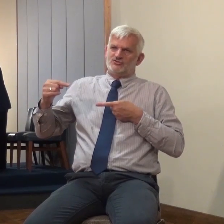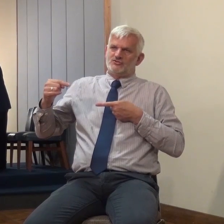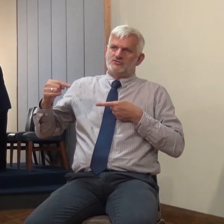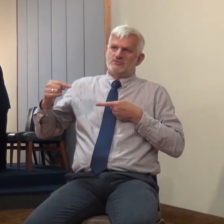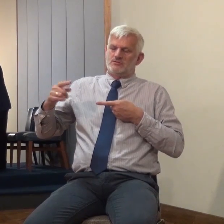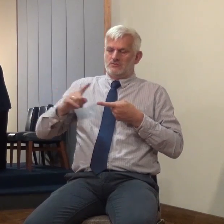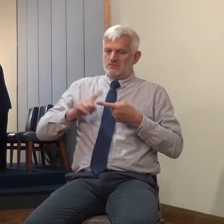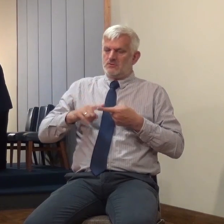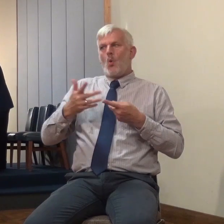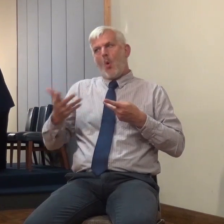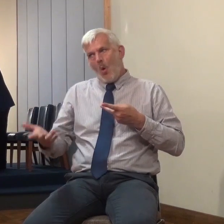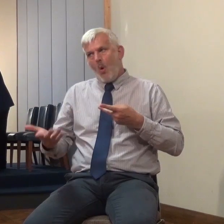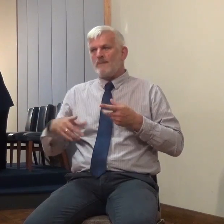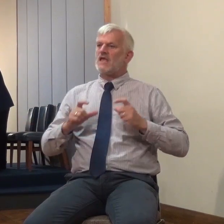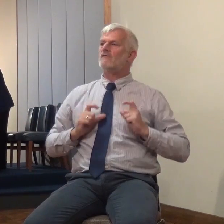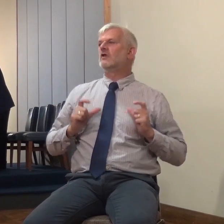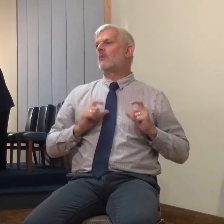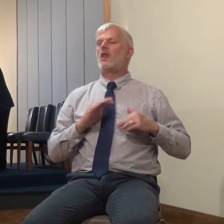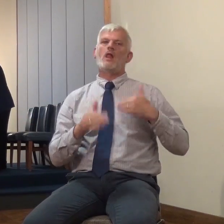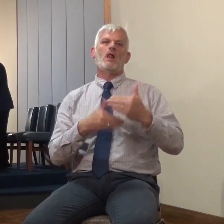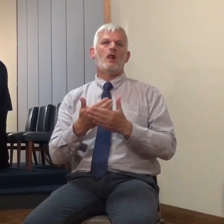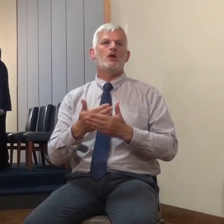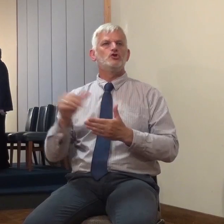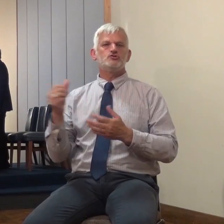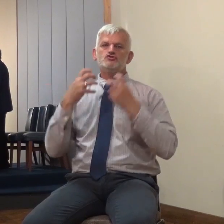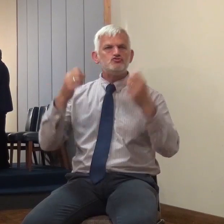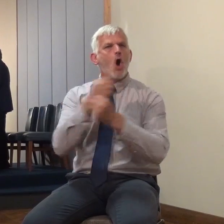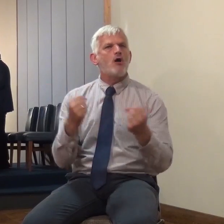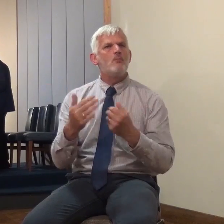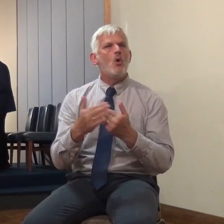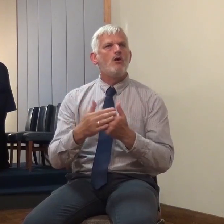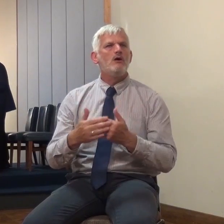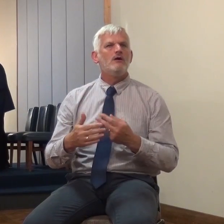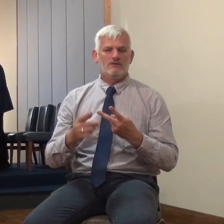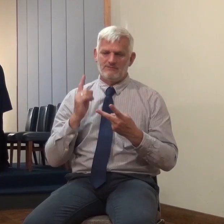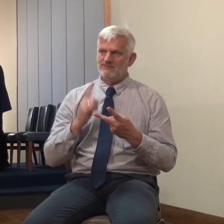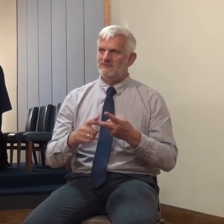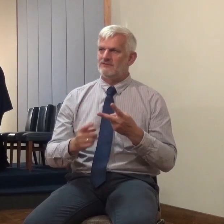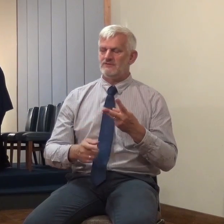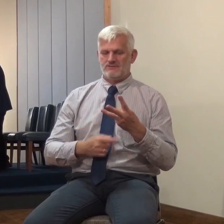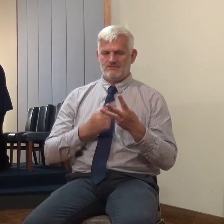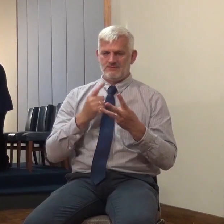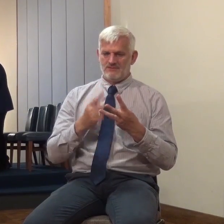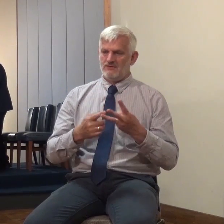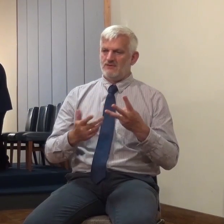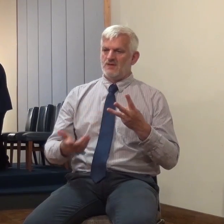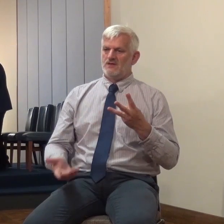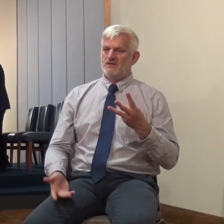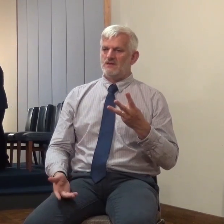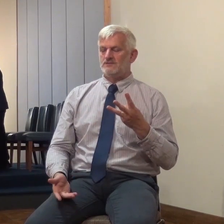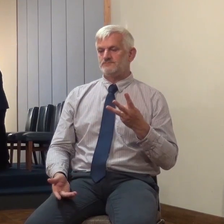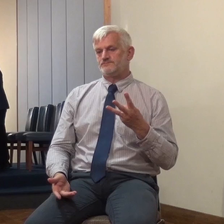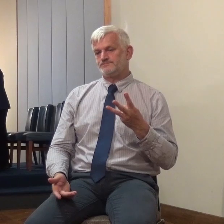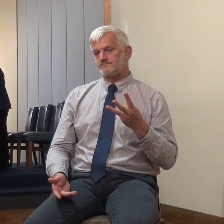up, or toughen up some more. Trials and afflictions may have some striking and